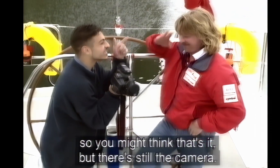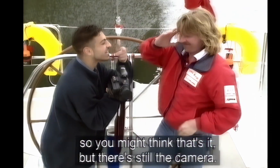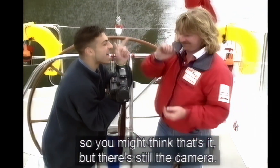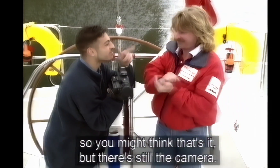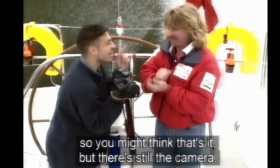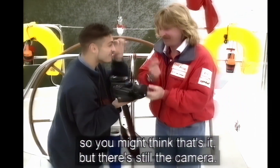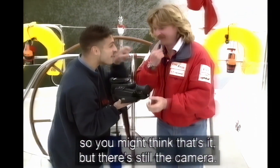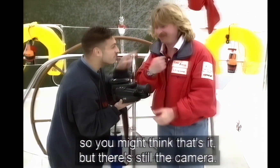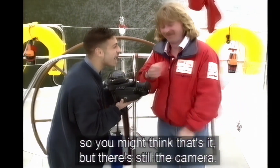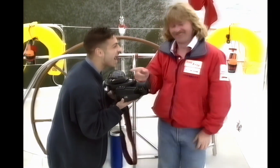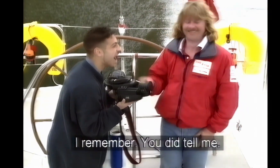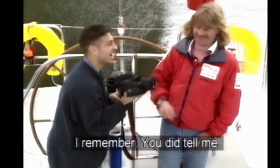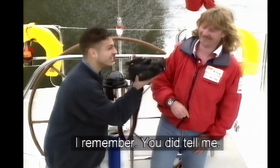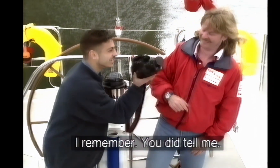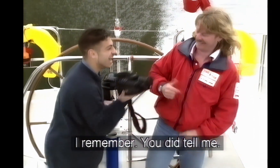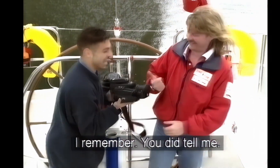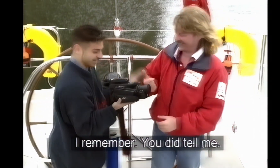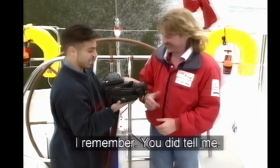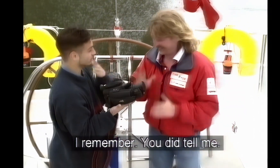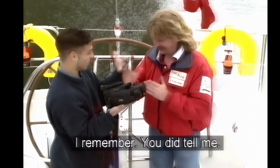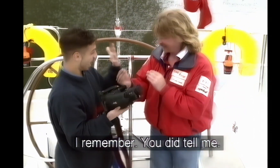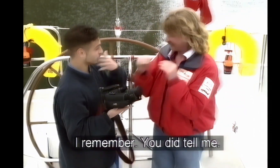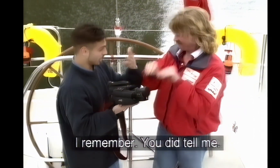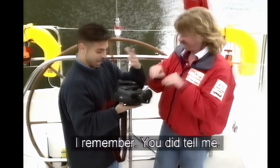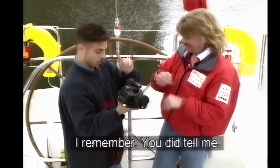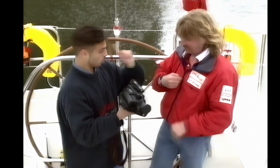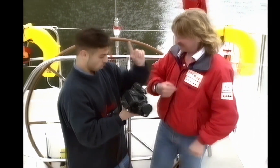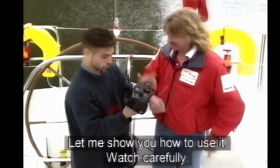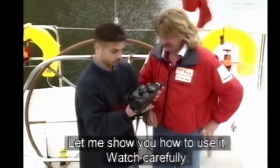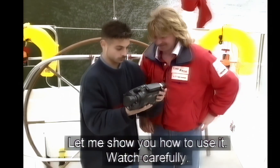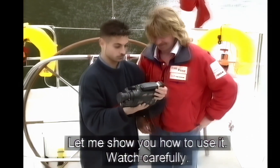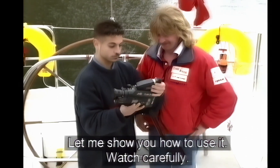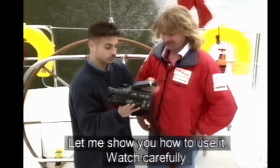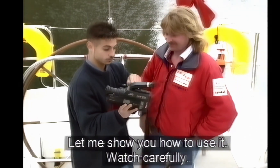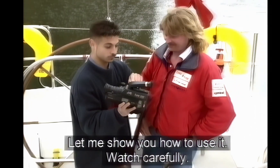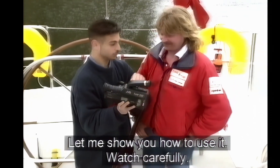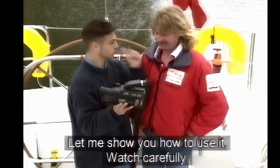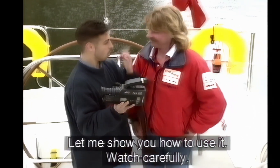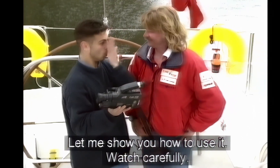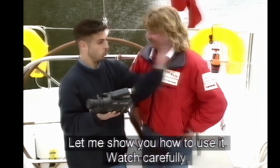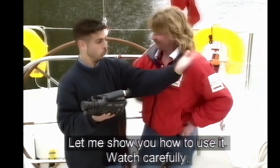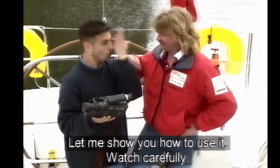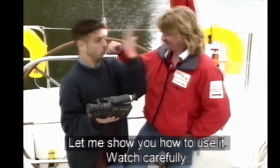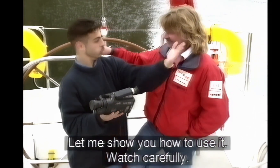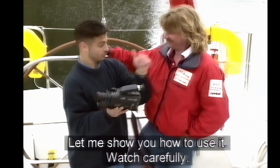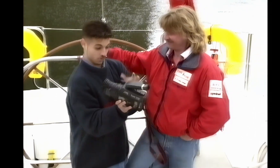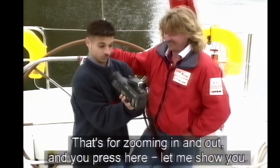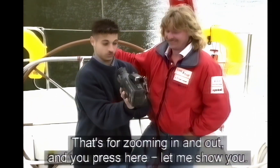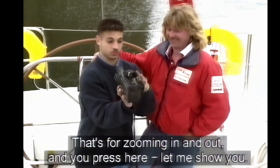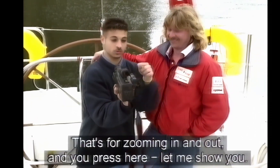camera, remember? I remember, you did tell me. Yeah, now let me show you how to use it. Now watch carefully. That's for zooming in and out, and then